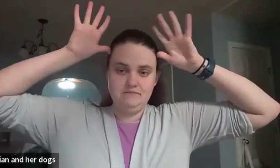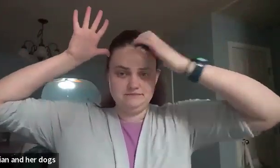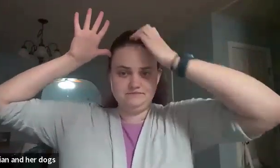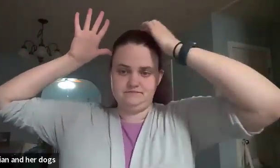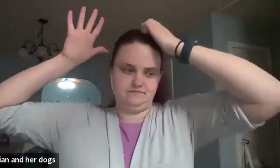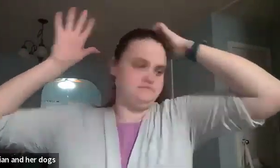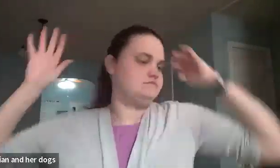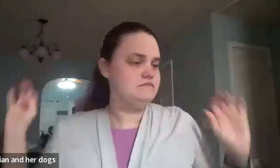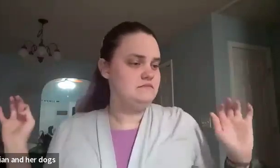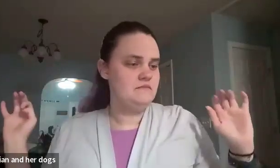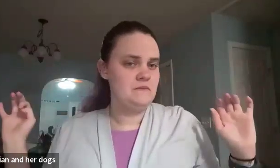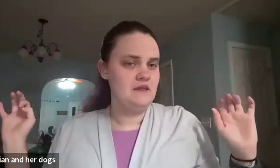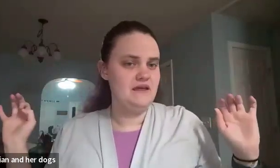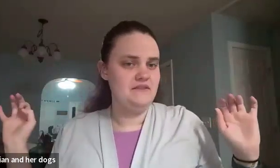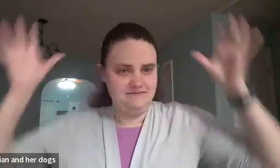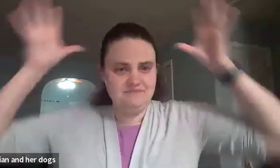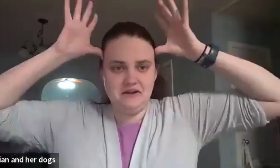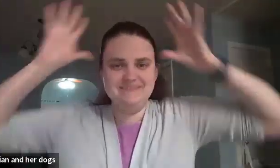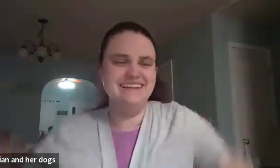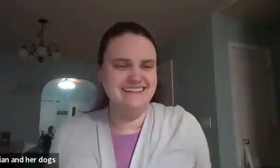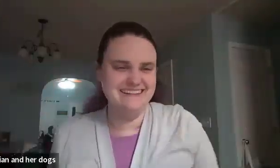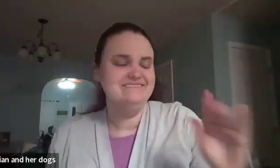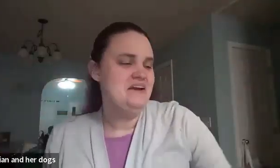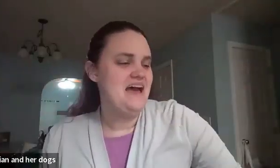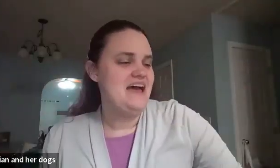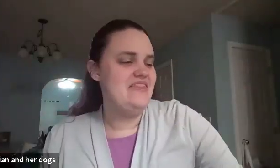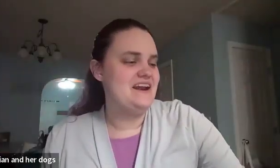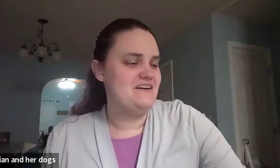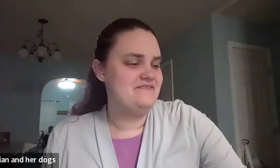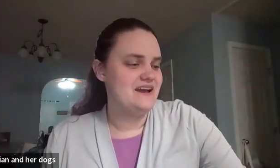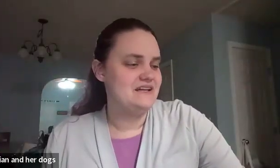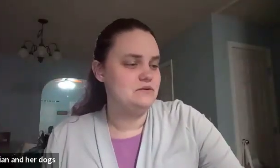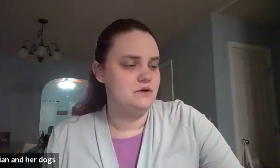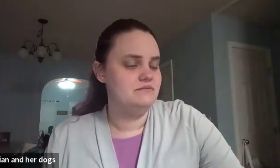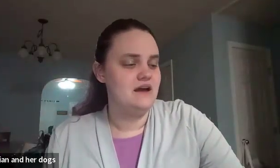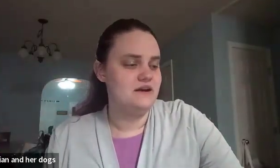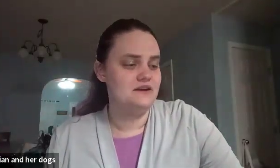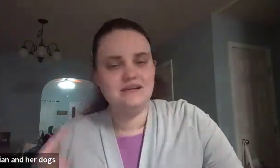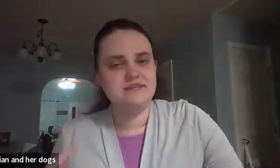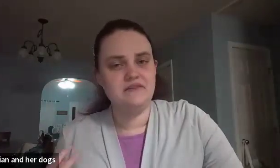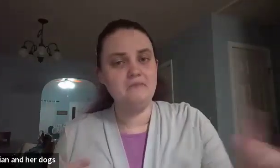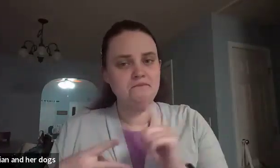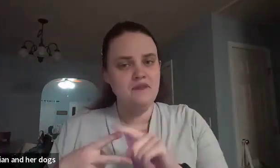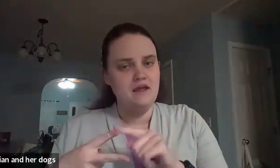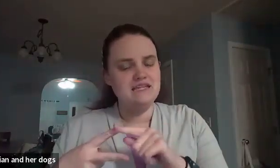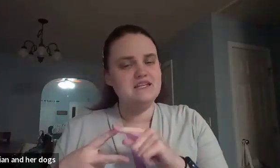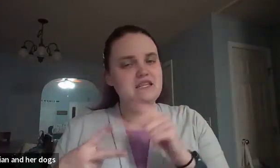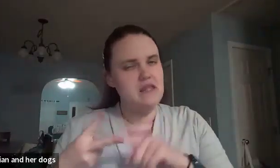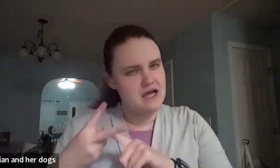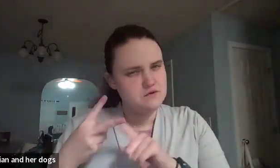Okay. And then deer. And then our final, no, not our final. I keep saying that. It's because the last